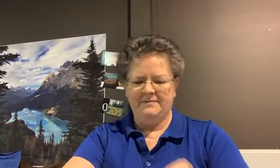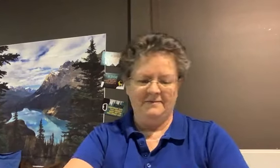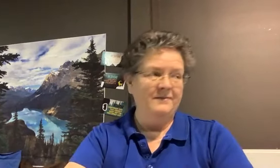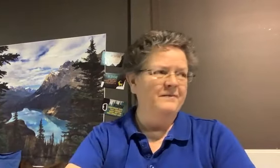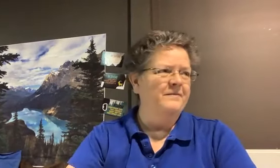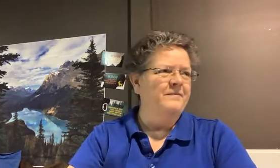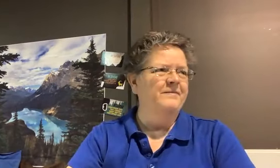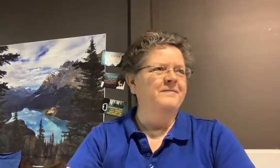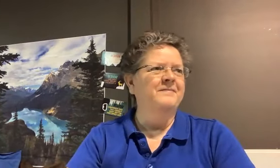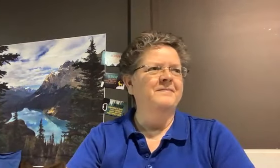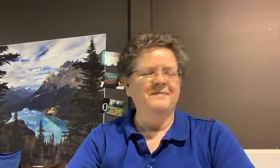freezer clean.